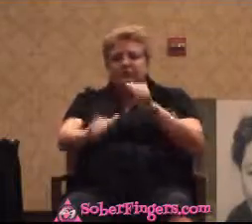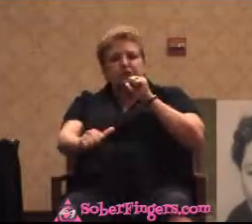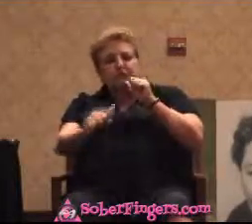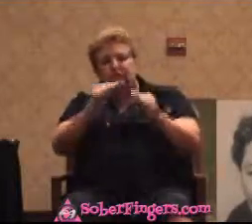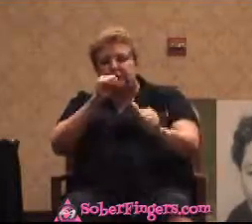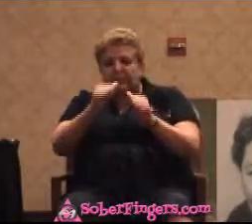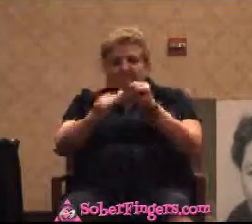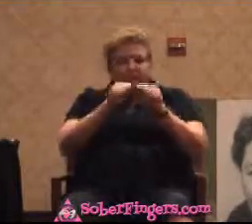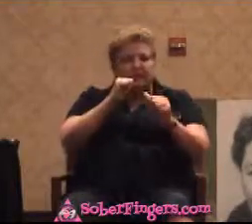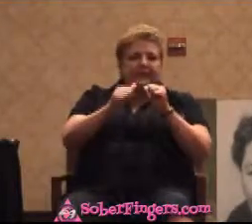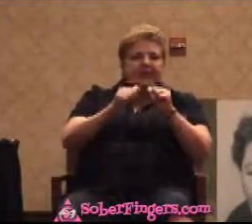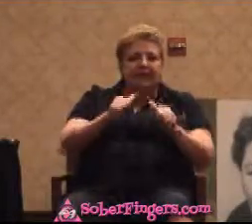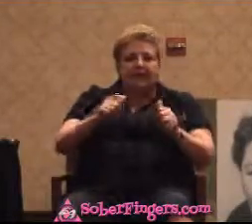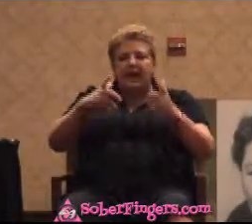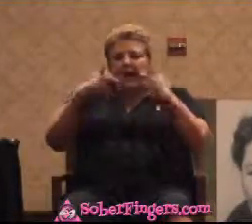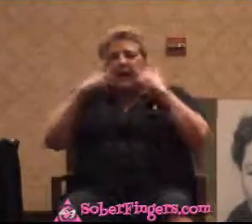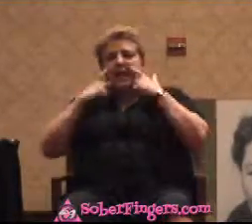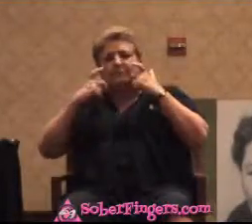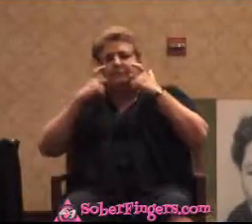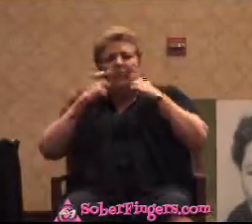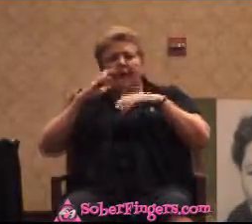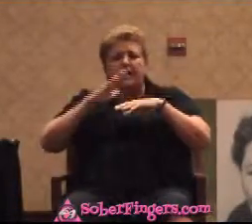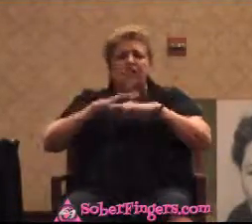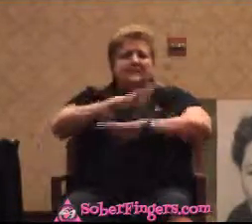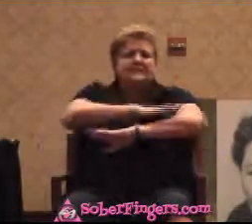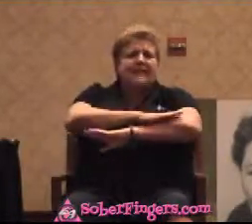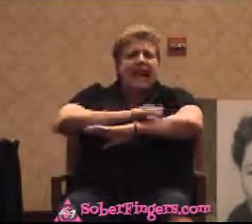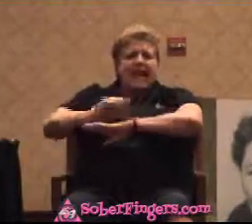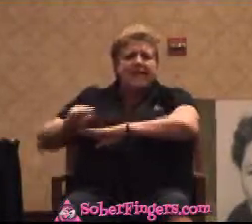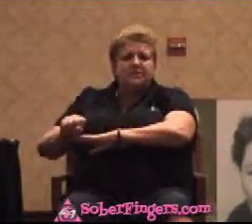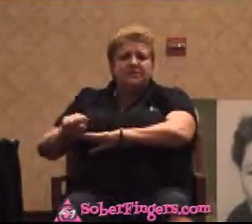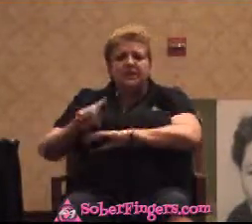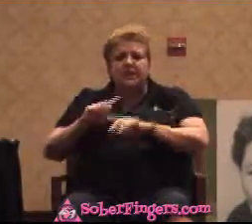I'm drinking, and I'm crying on stage. And I'm keeping up drinking,